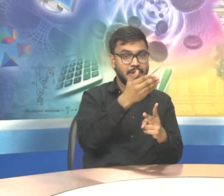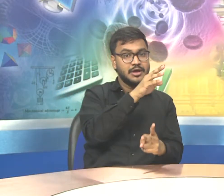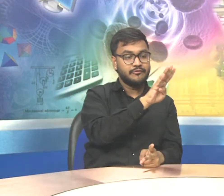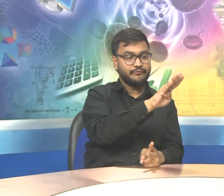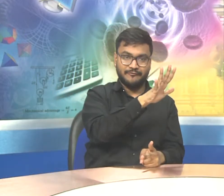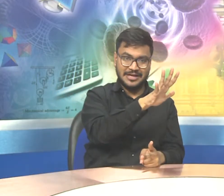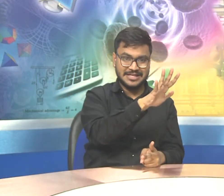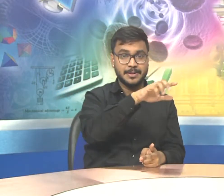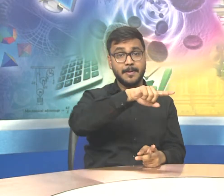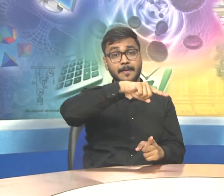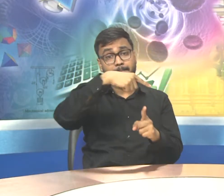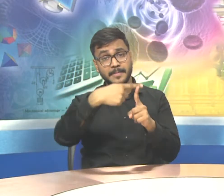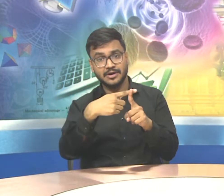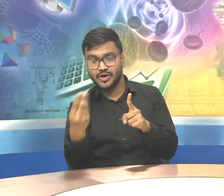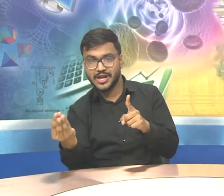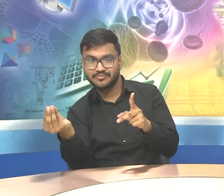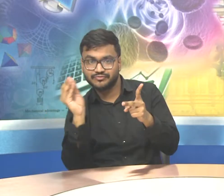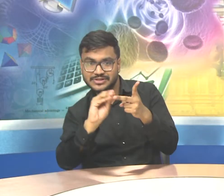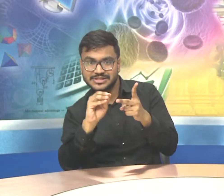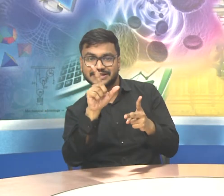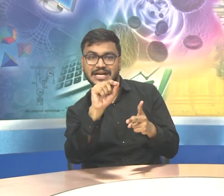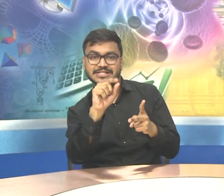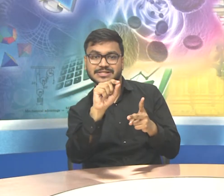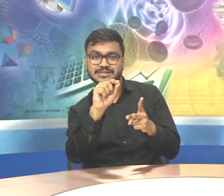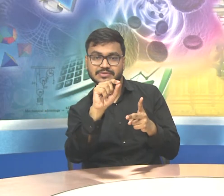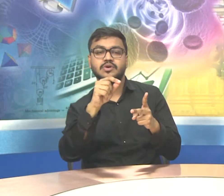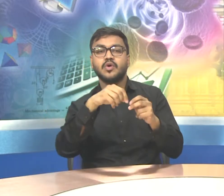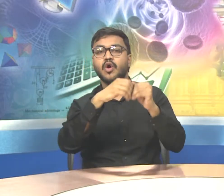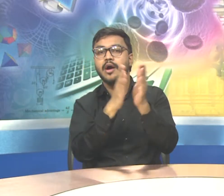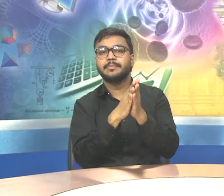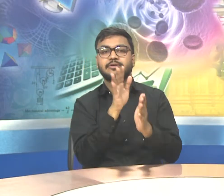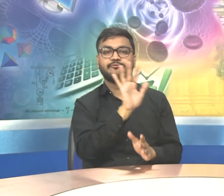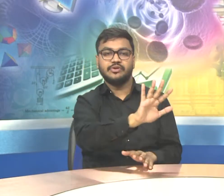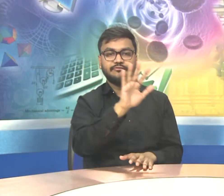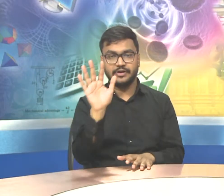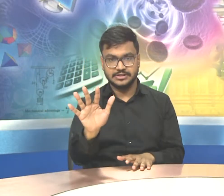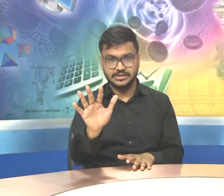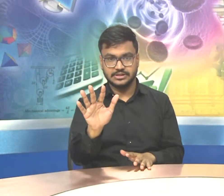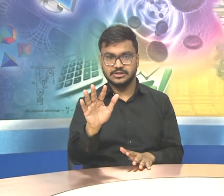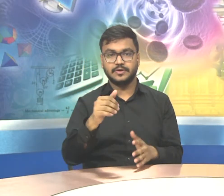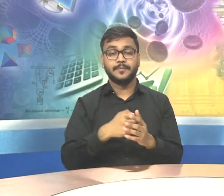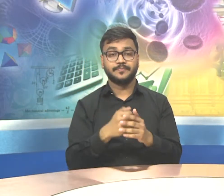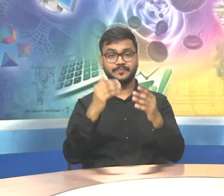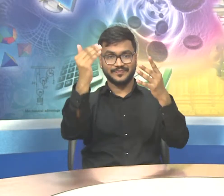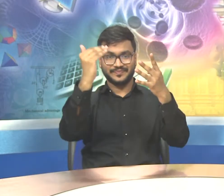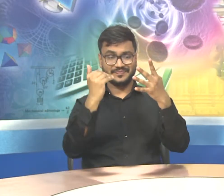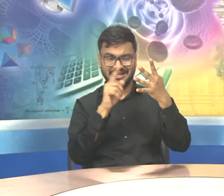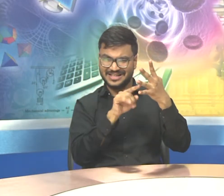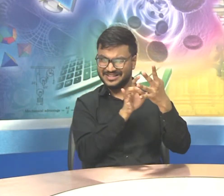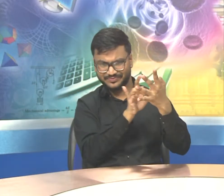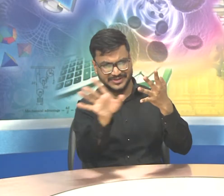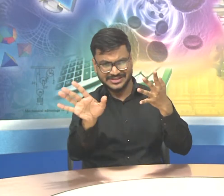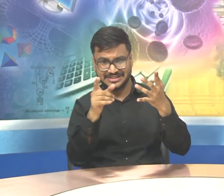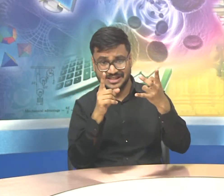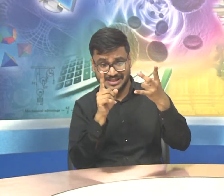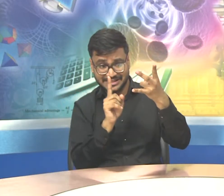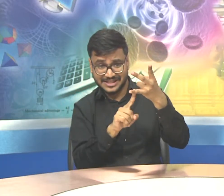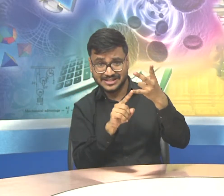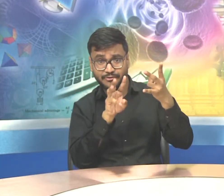for B, previously it has 45 votes and including 10 more, it gets 55 total